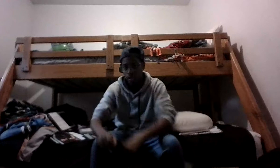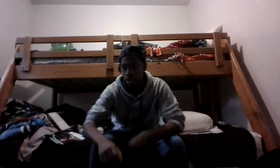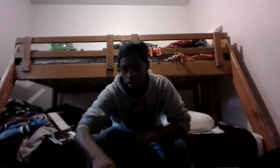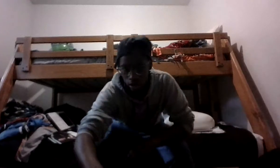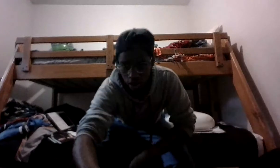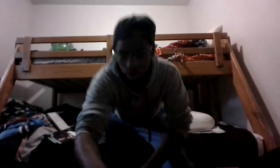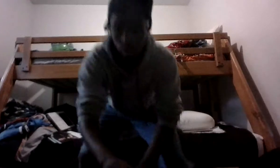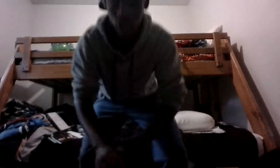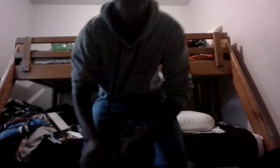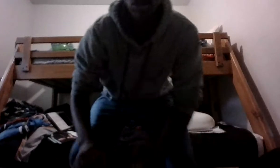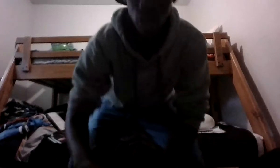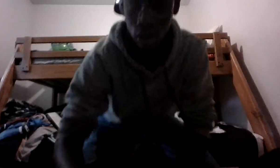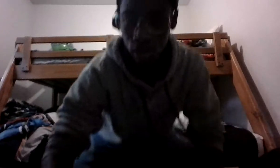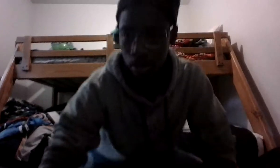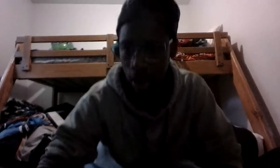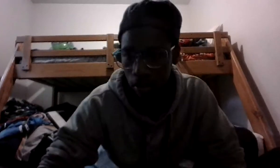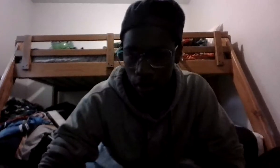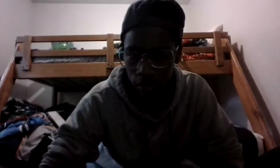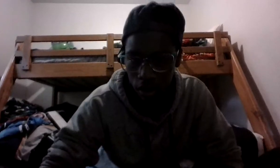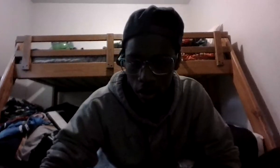sad I'm gonna play some music on the background for y'all